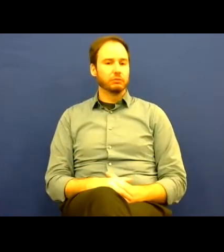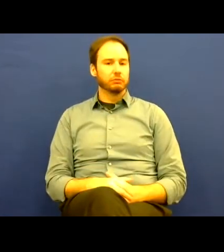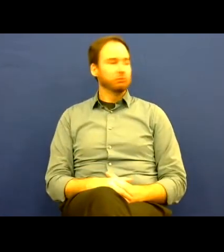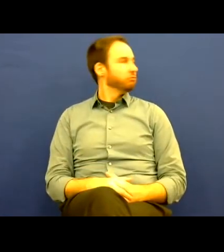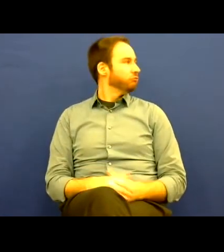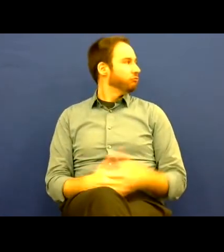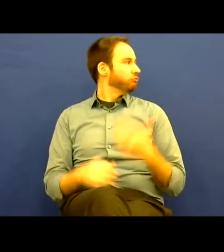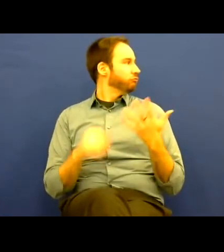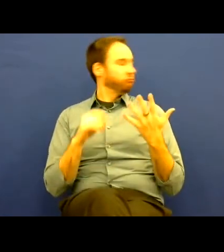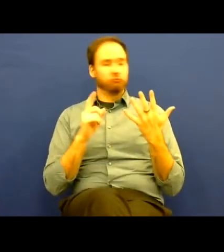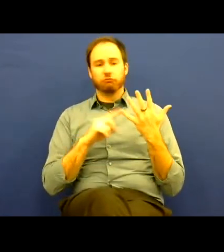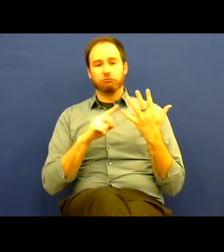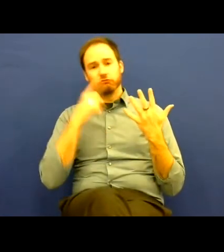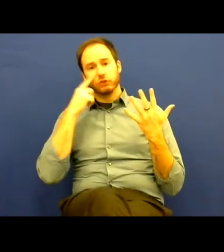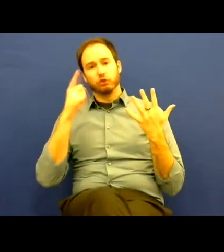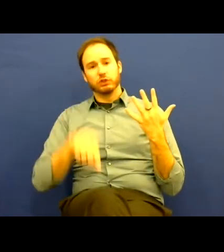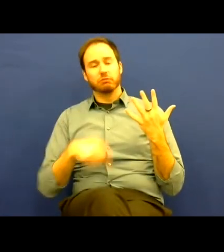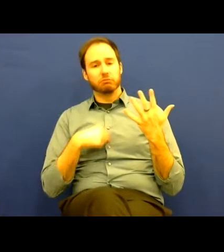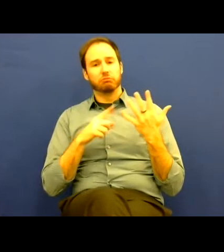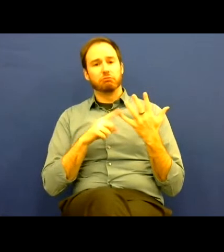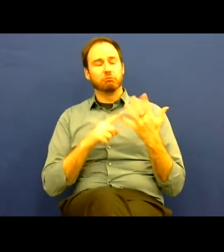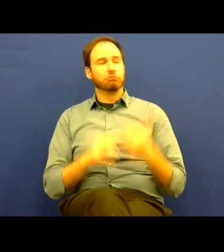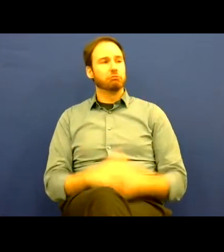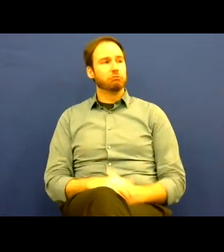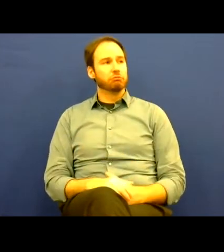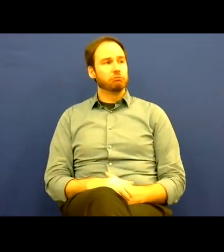agree with you, Rick. Mhm.